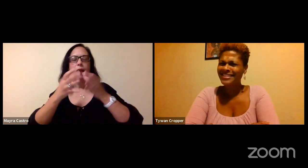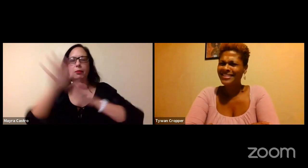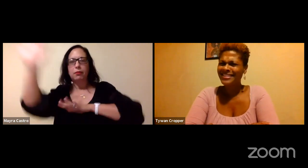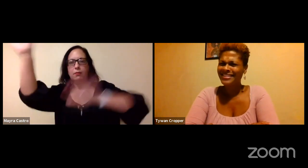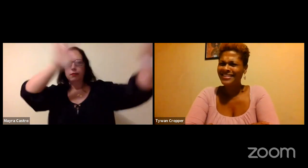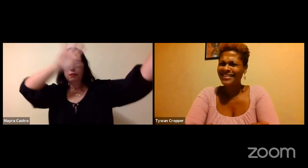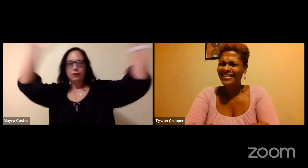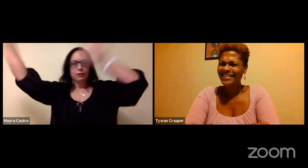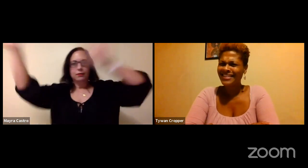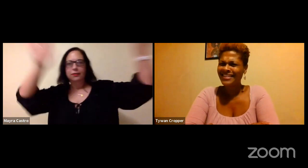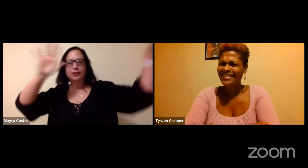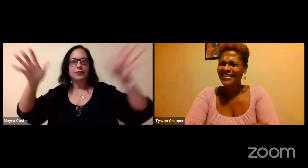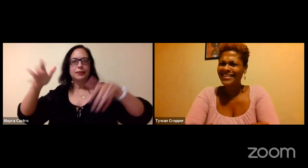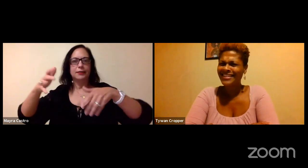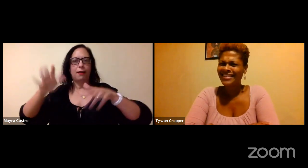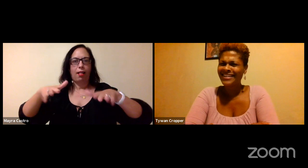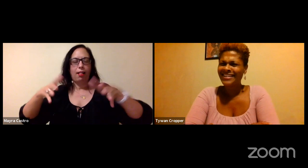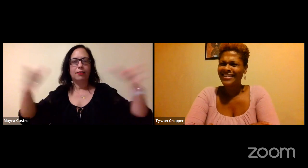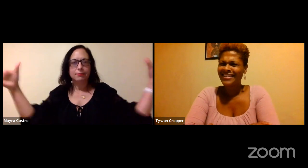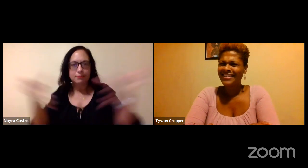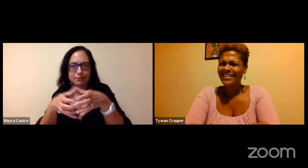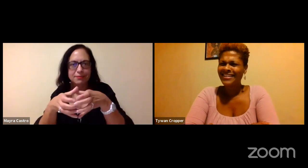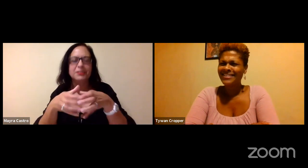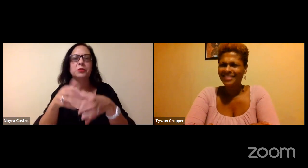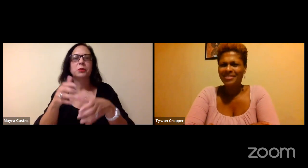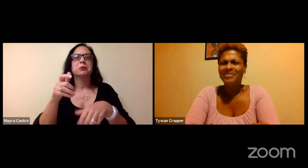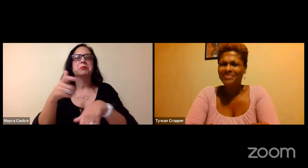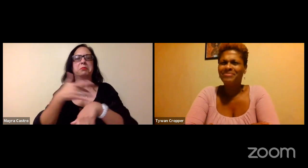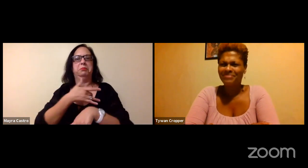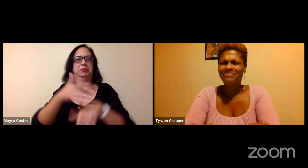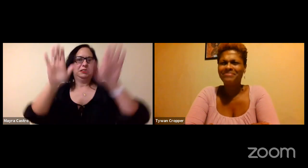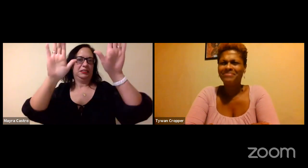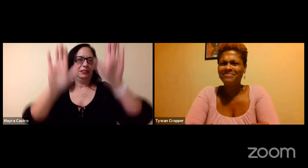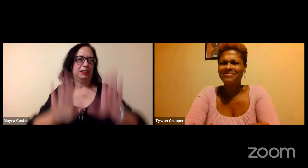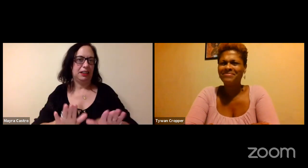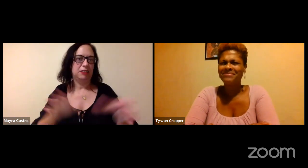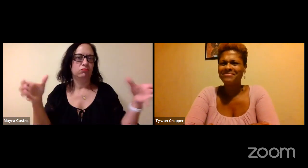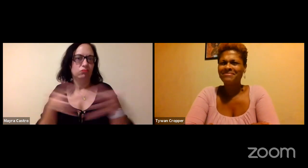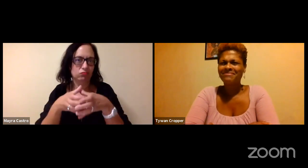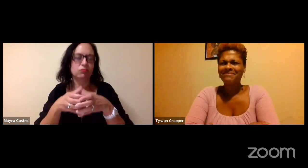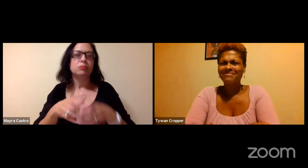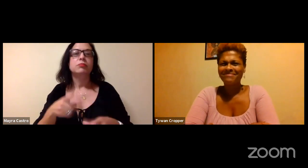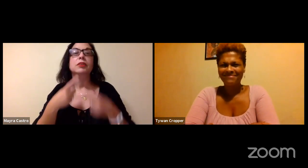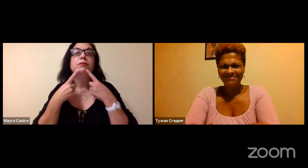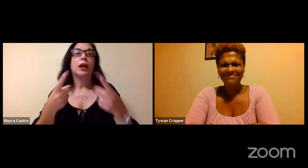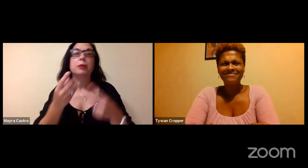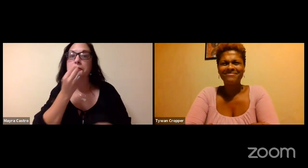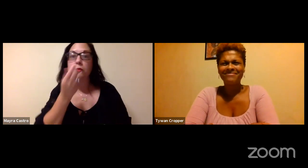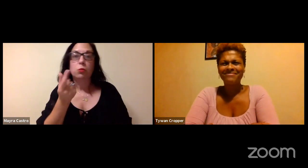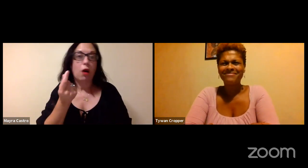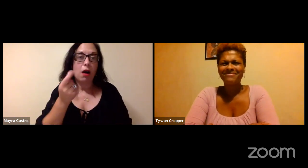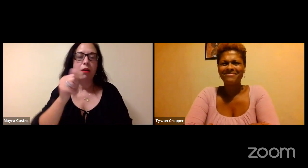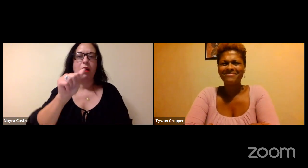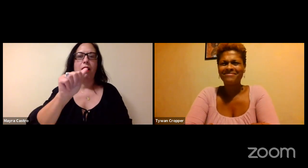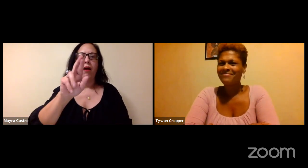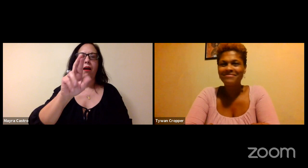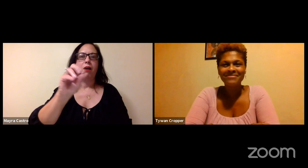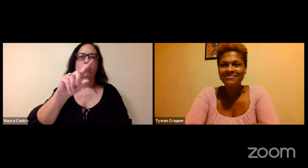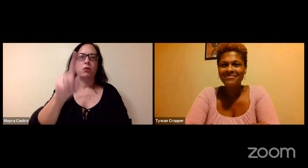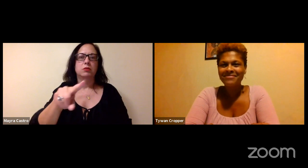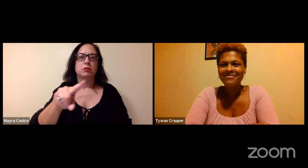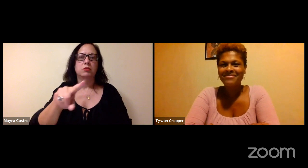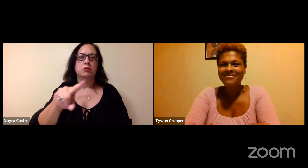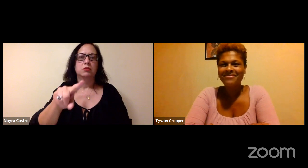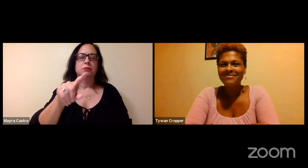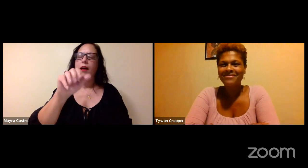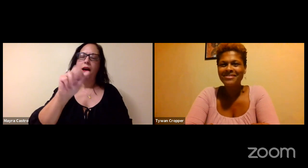be together as a family. There was no excuse for missing Sunday dinner. And we